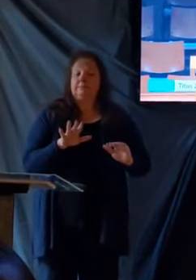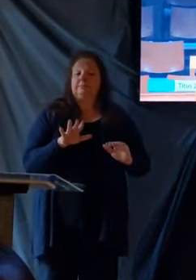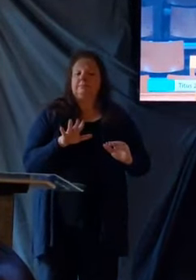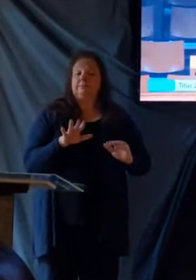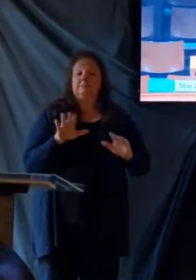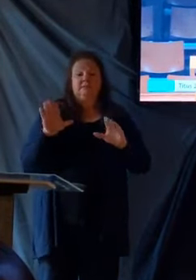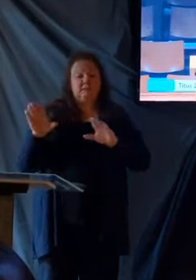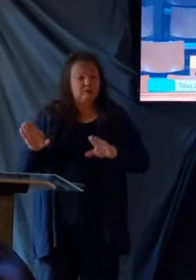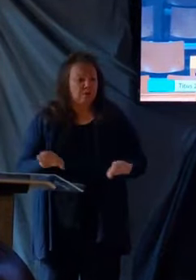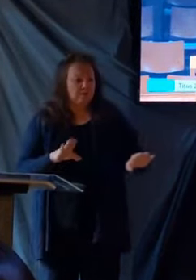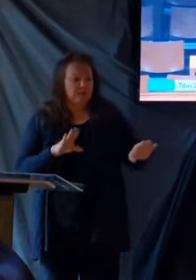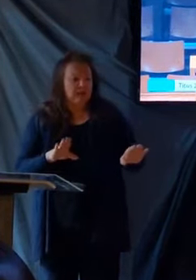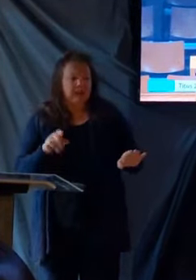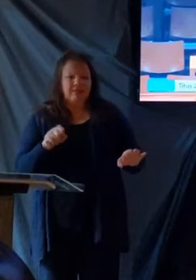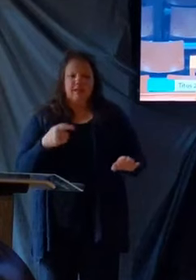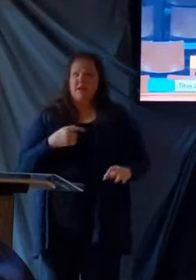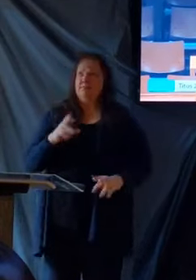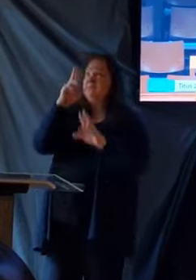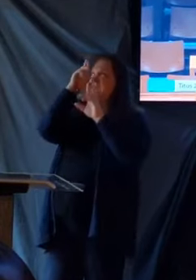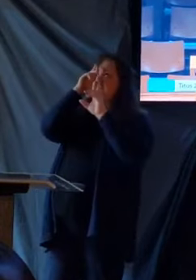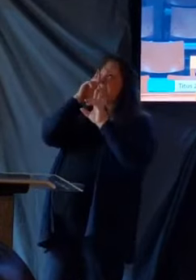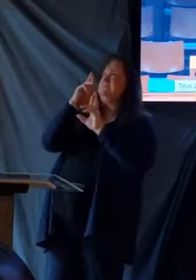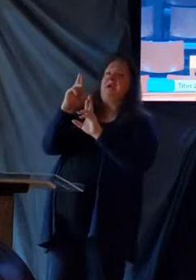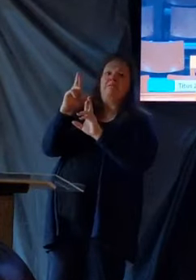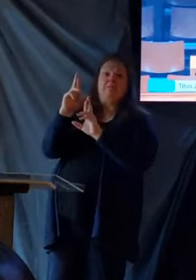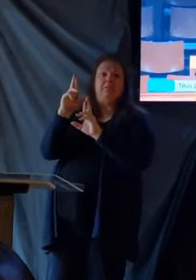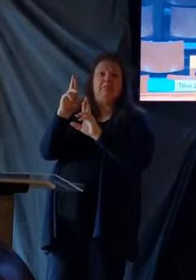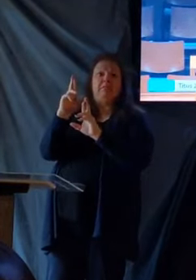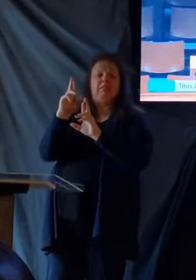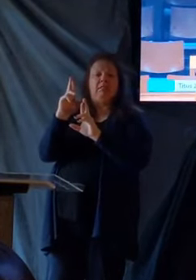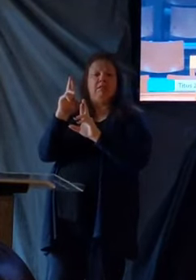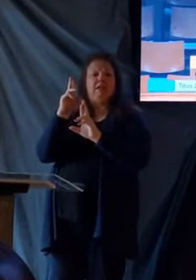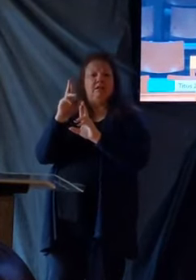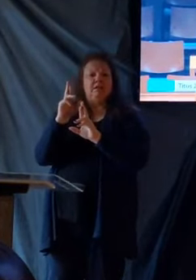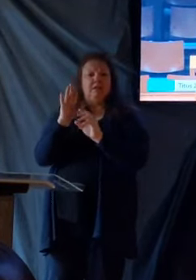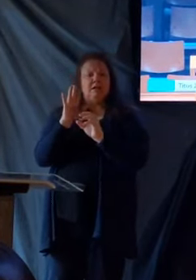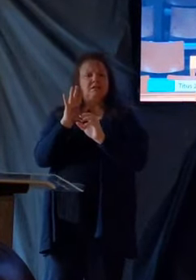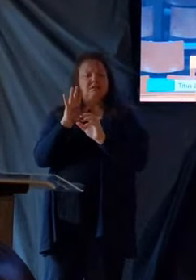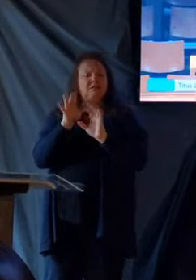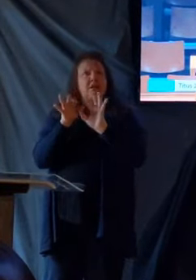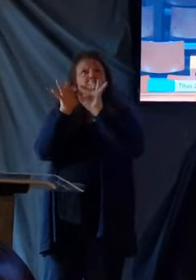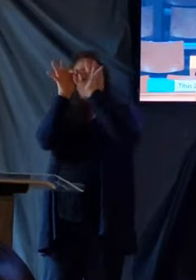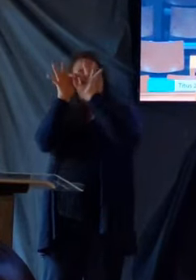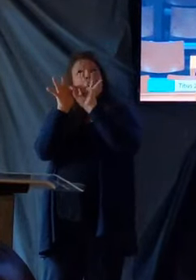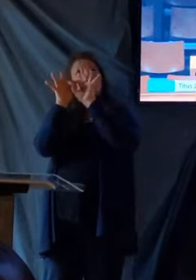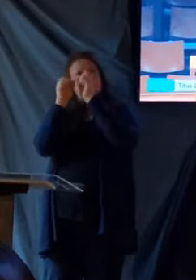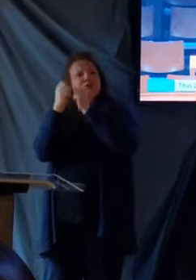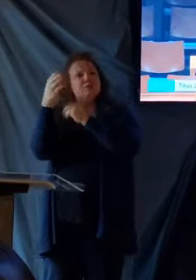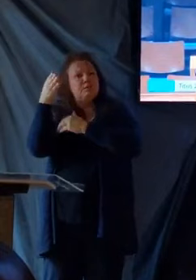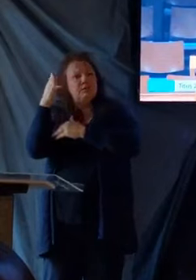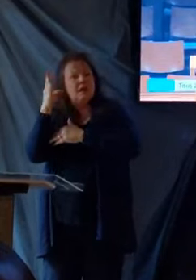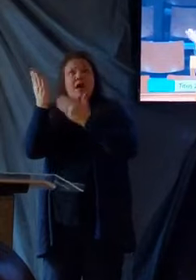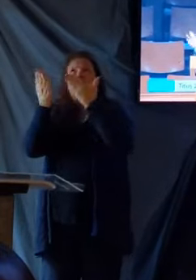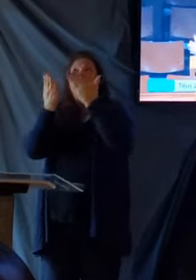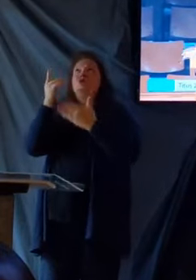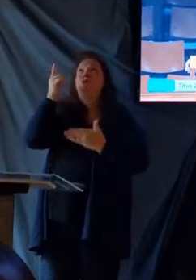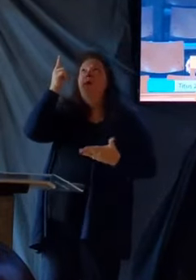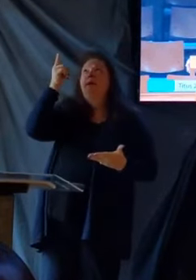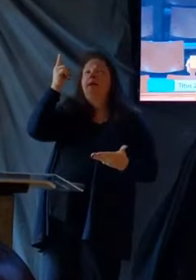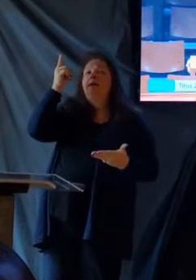for behavior that is to be reverent, that is functioning in context of a relationship with God and serving